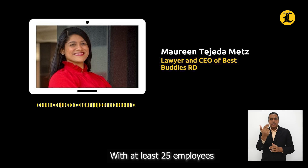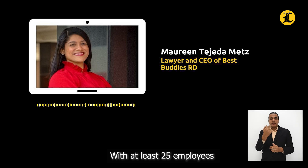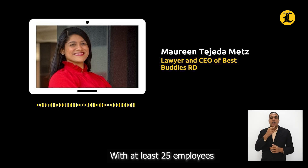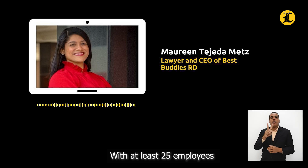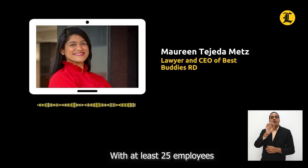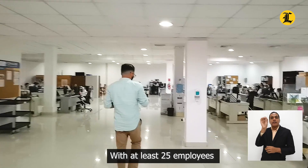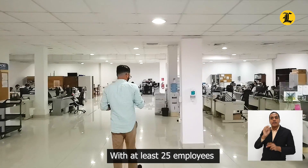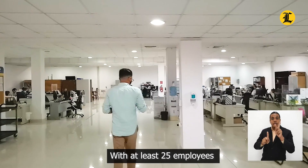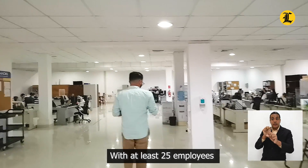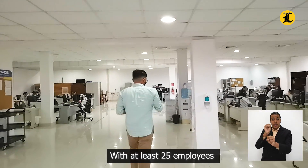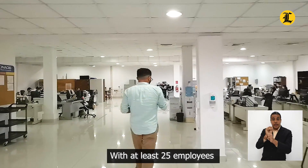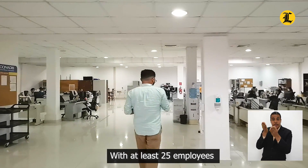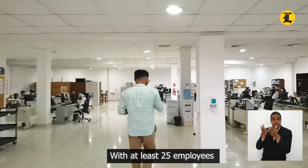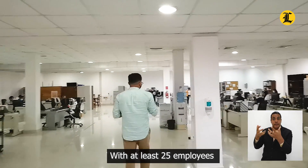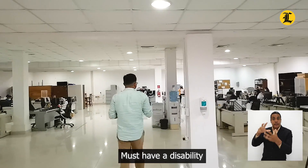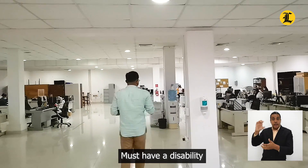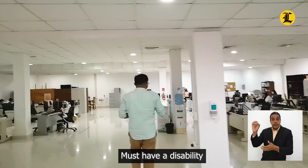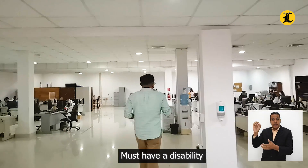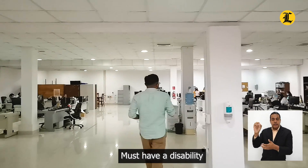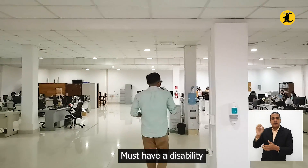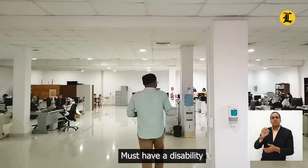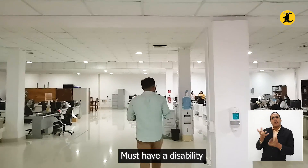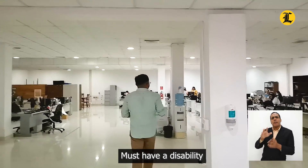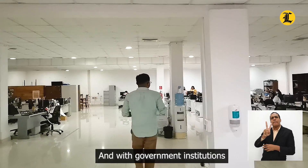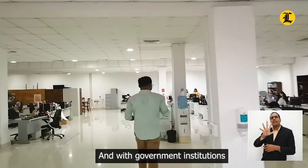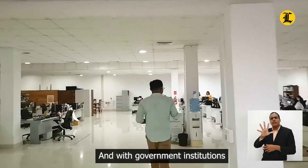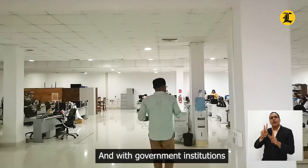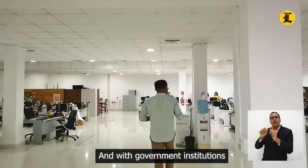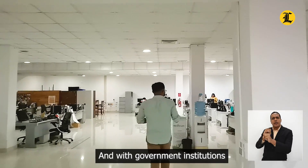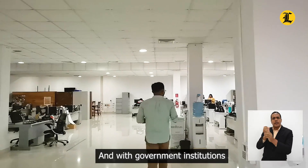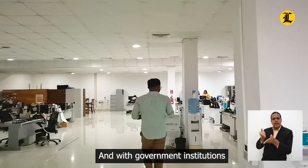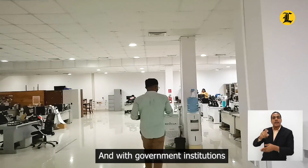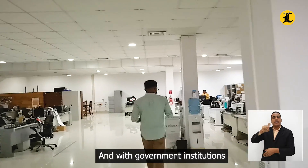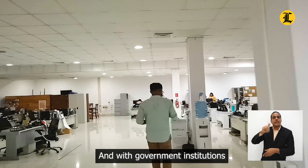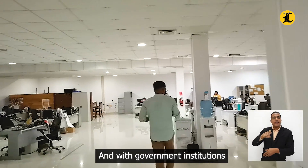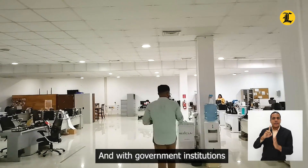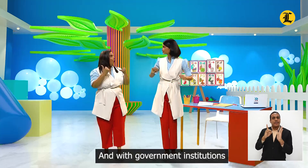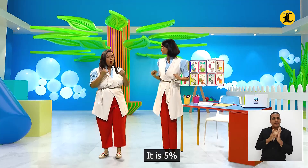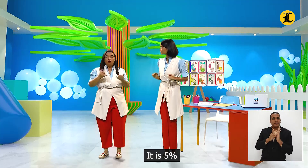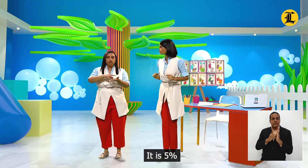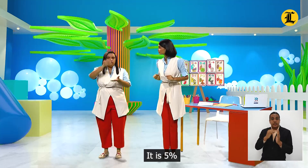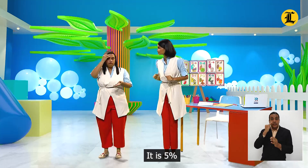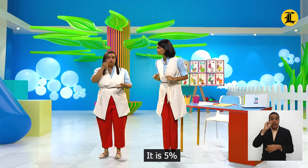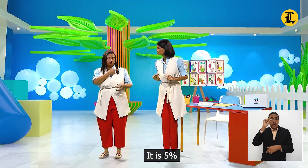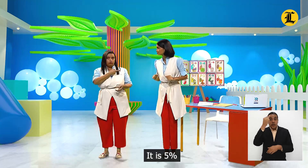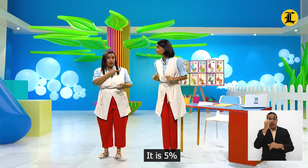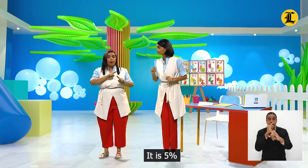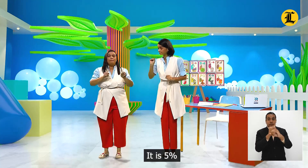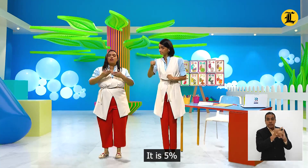with at least 25 employees must have a disability, and with government institutions, it